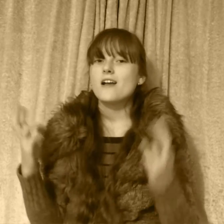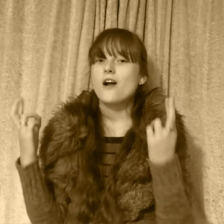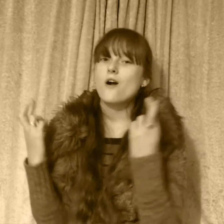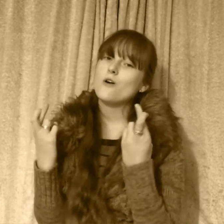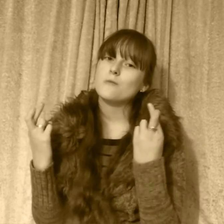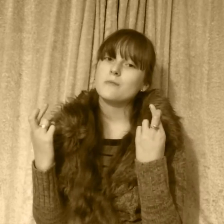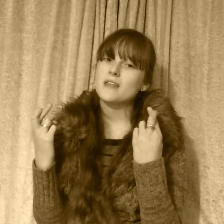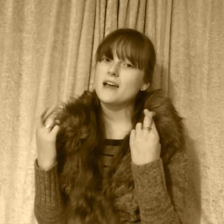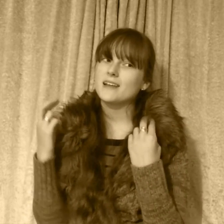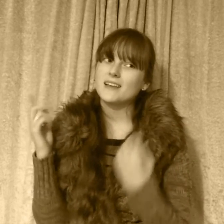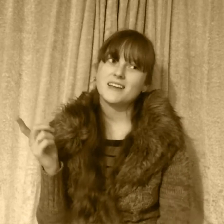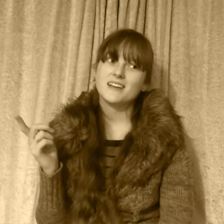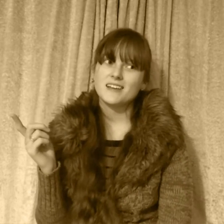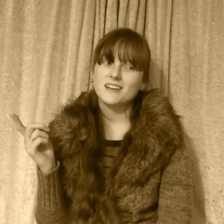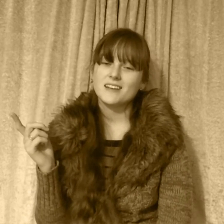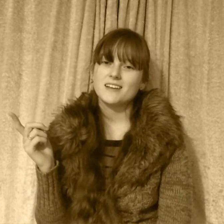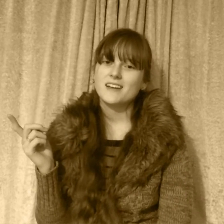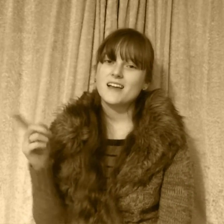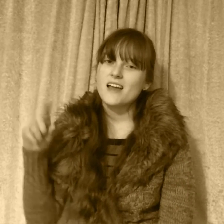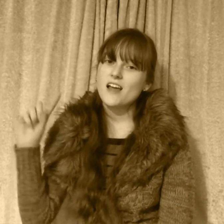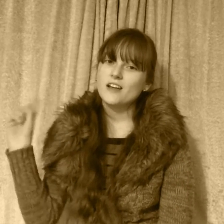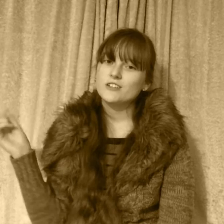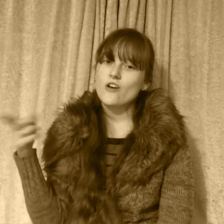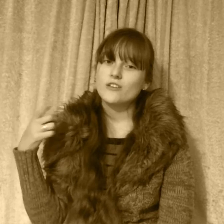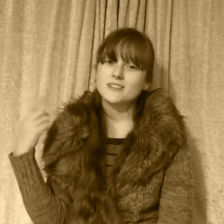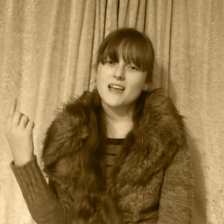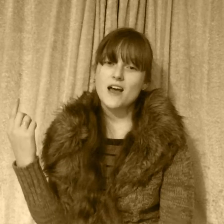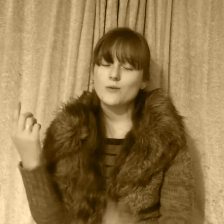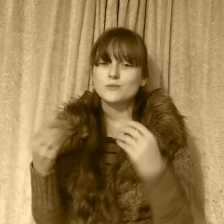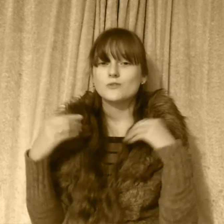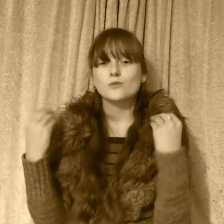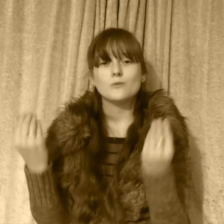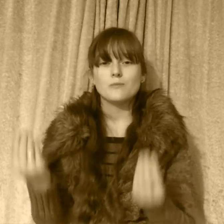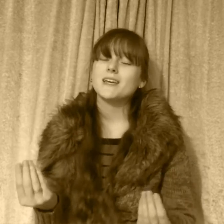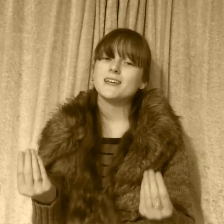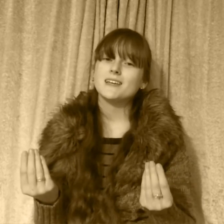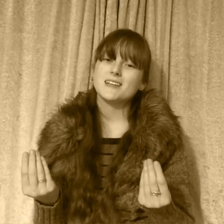hope that he turns out to be